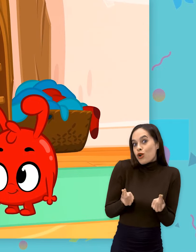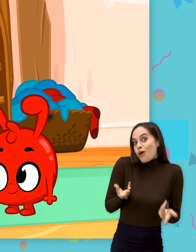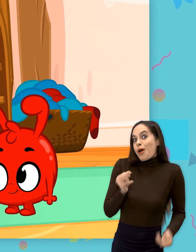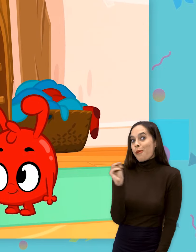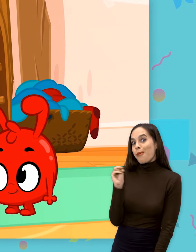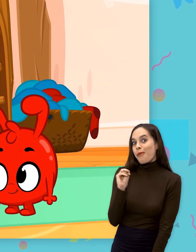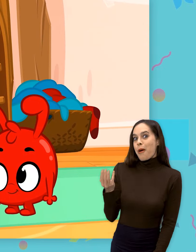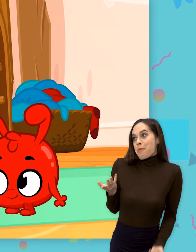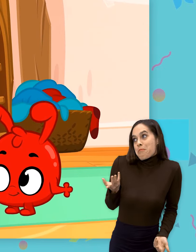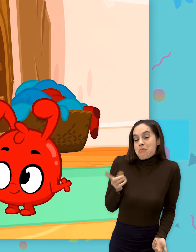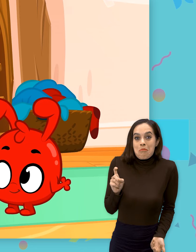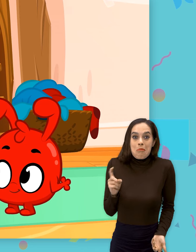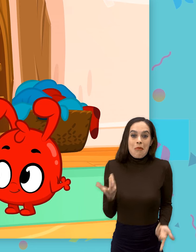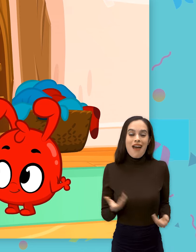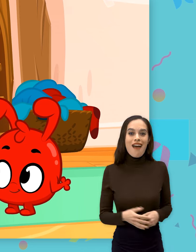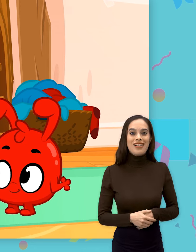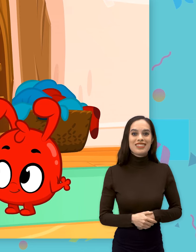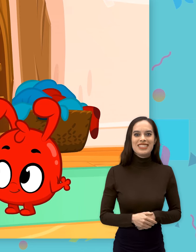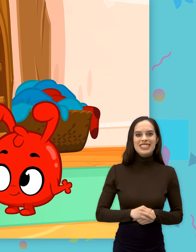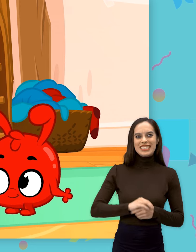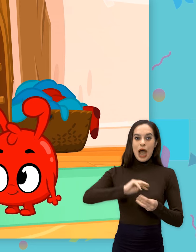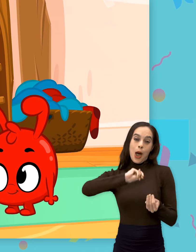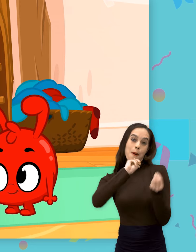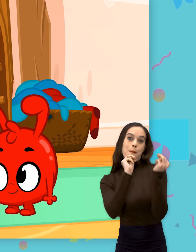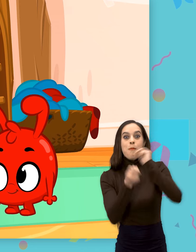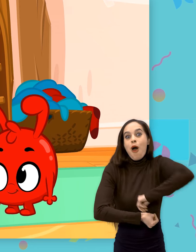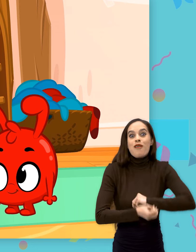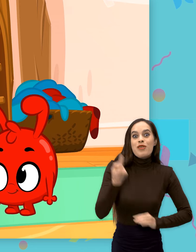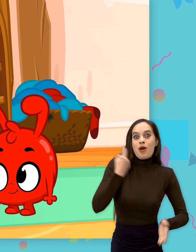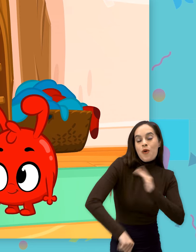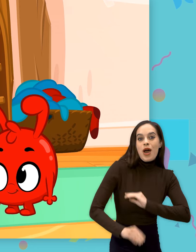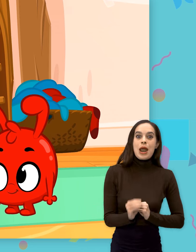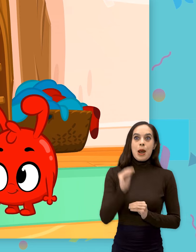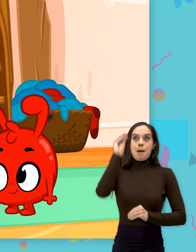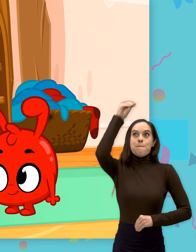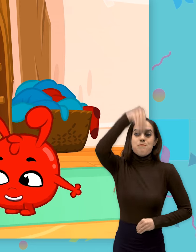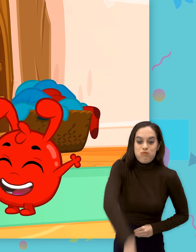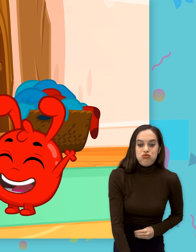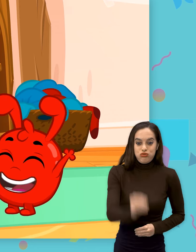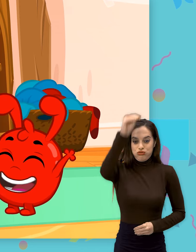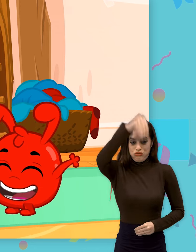flowers are doing, Morphle. Morph into a pterodactyl.